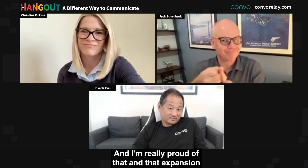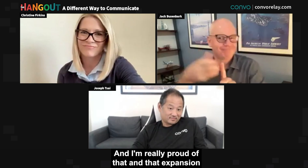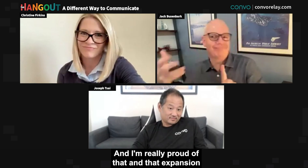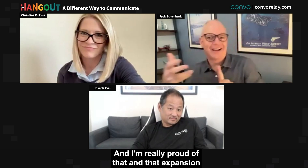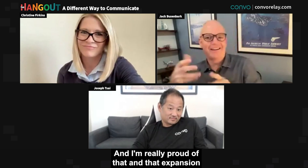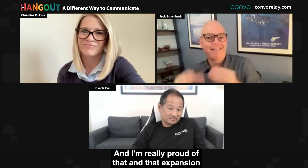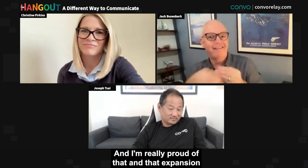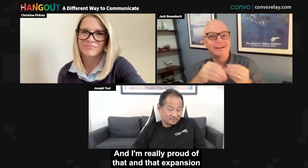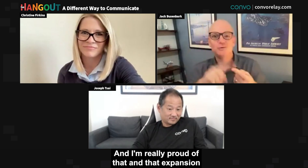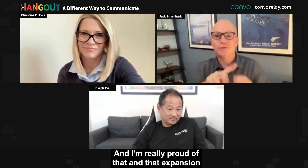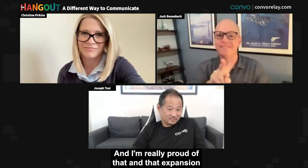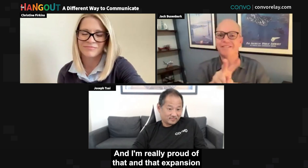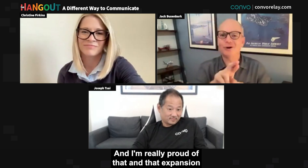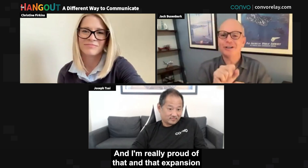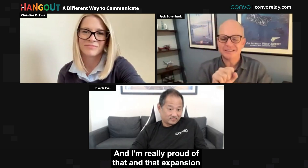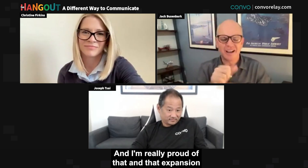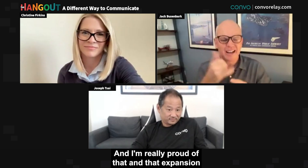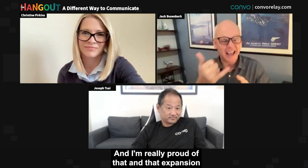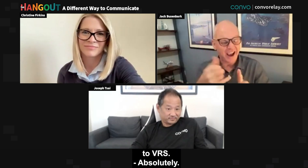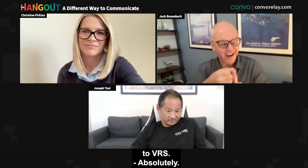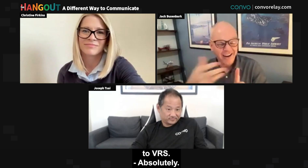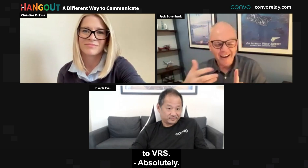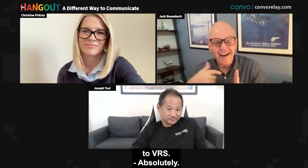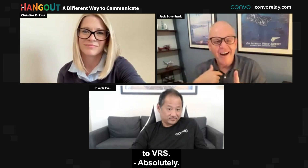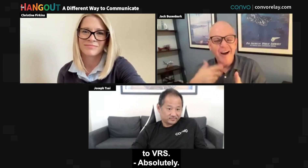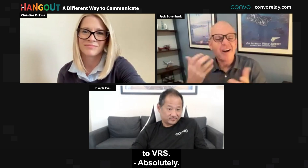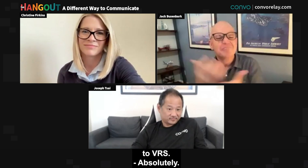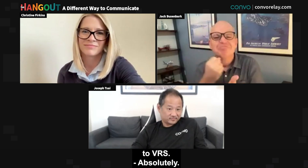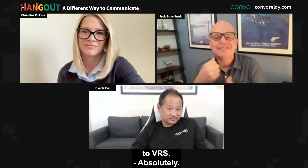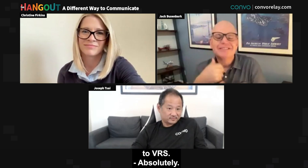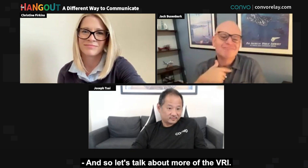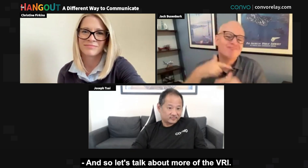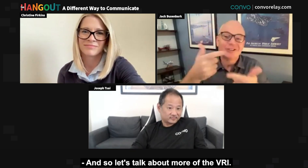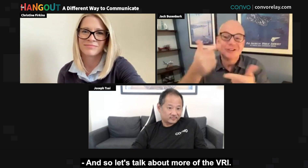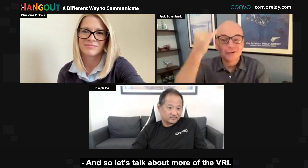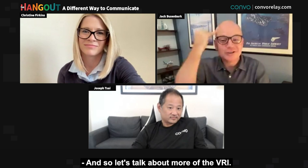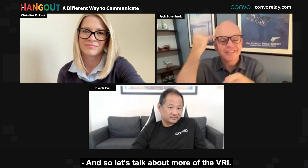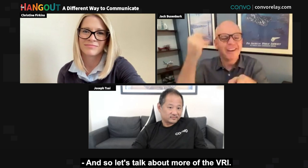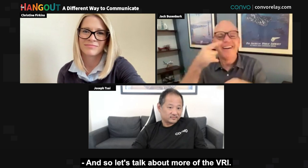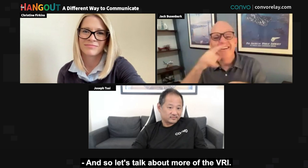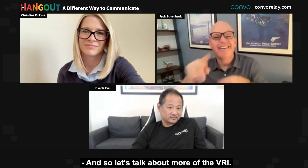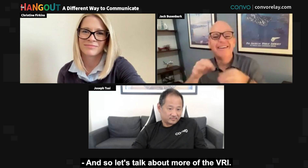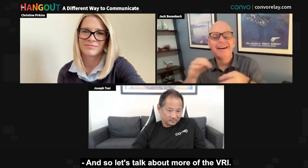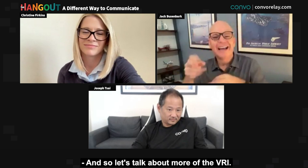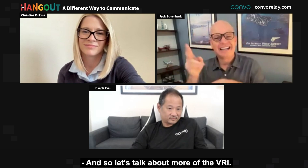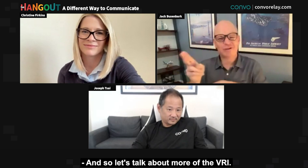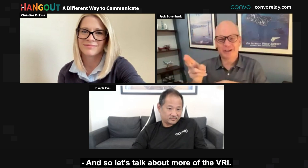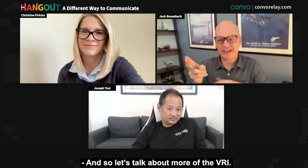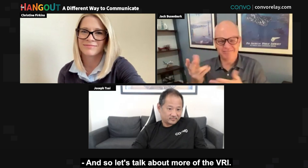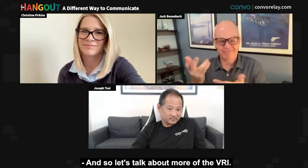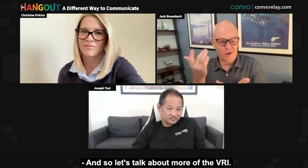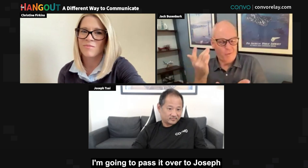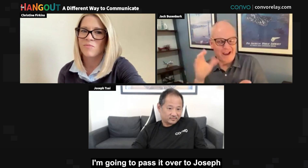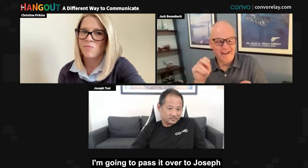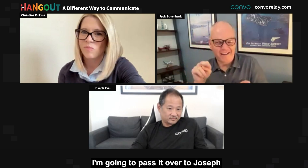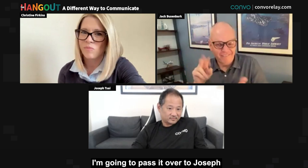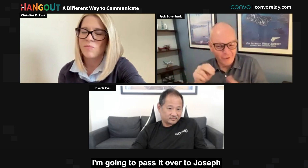of that and that expansion to Absolutely. VRS. And so let's talk about more of the VRI, and I'm going to pass it over to